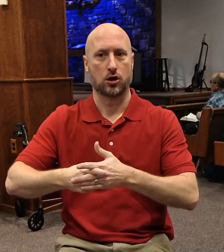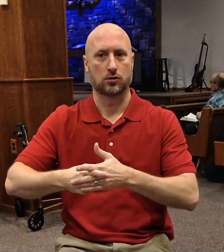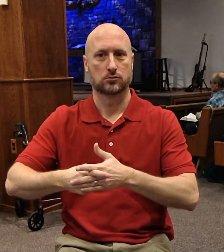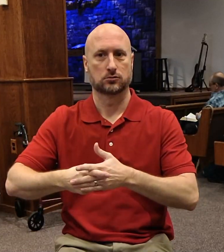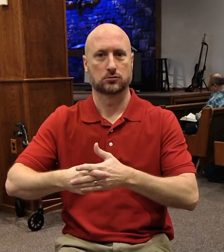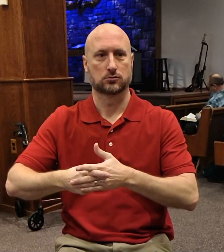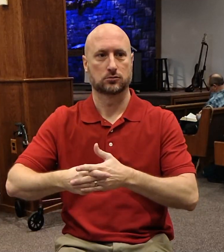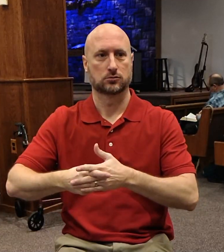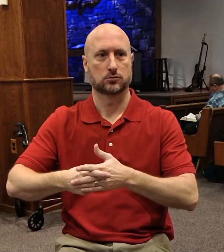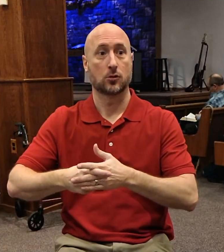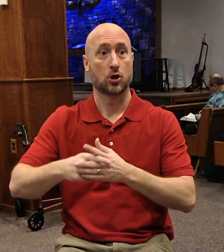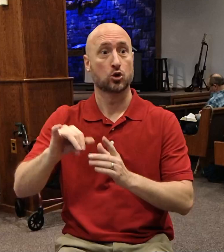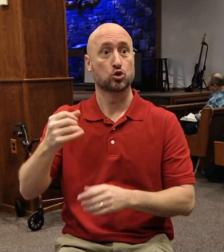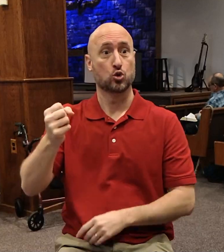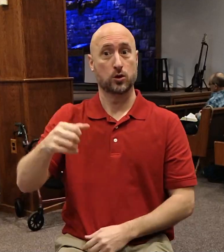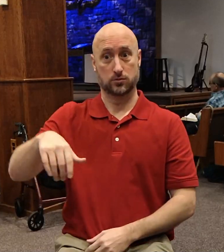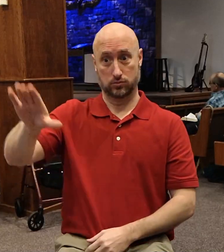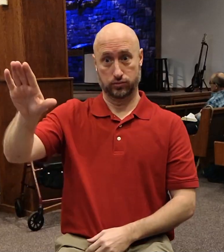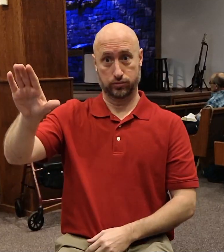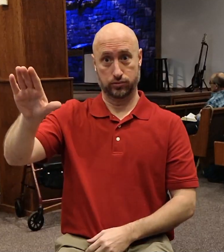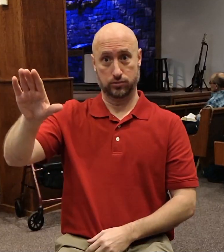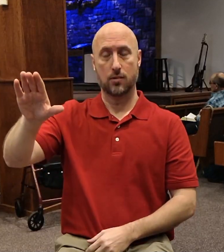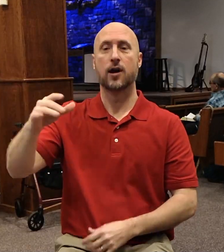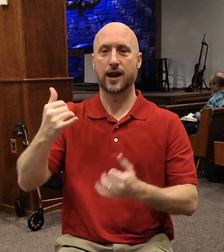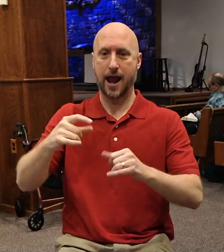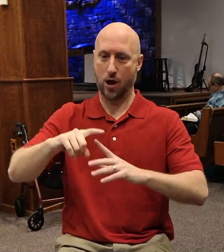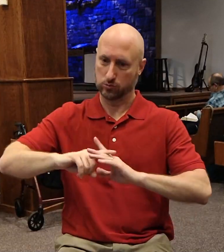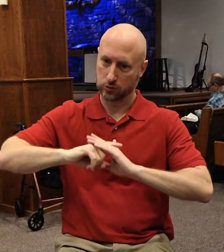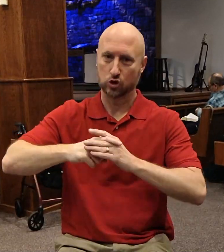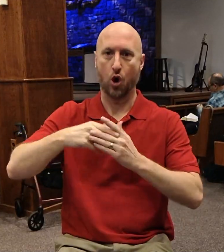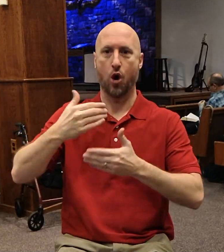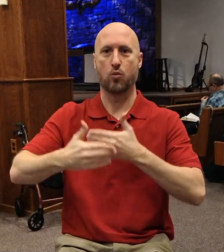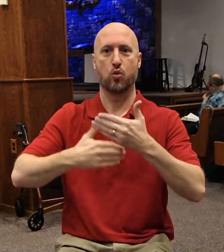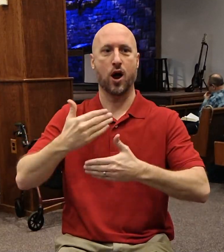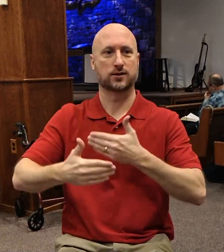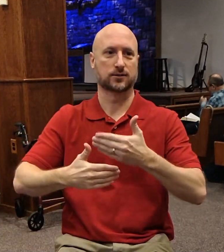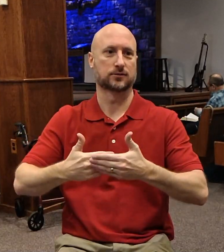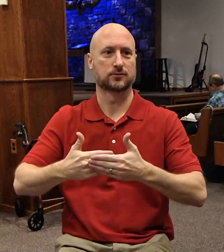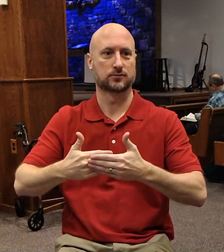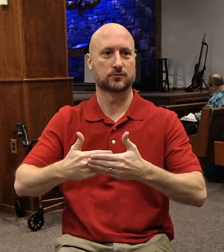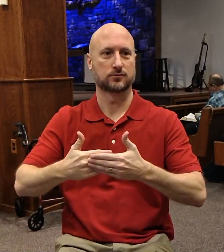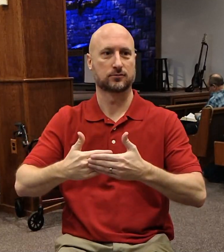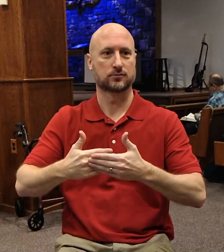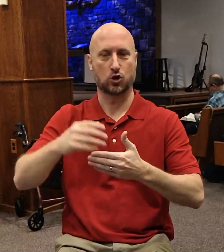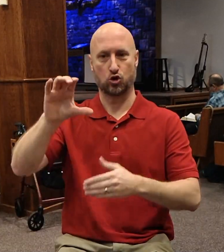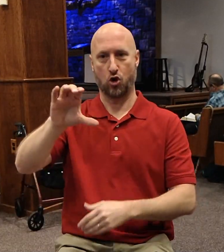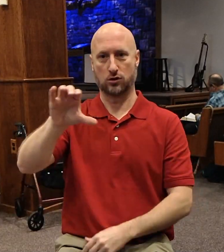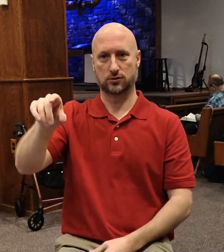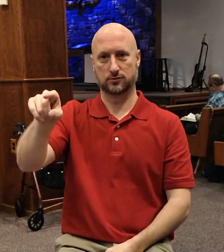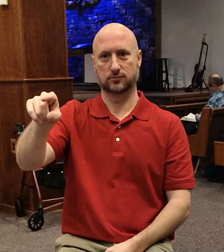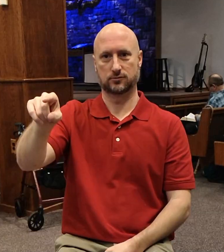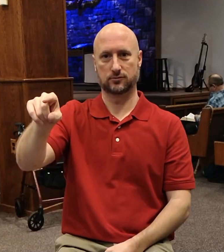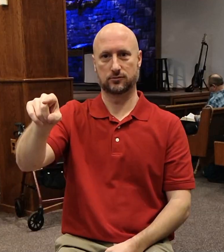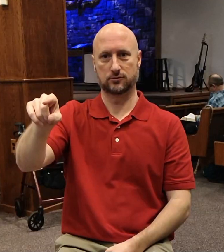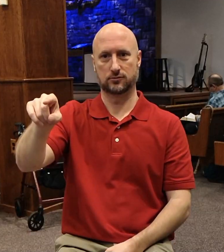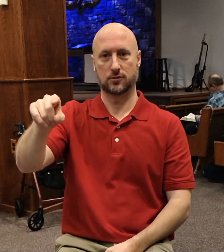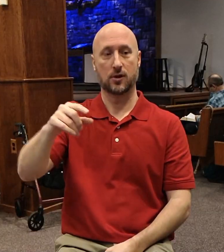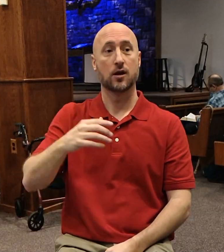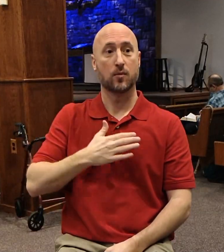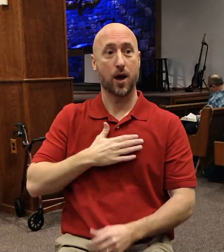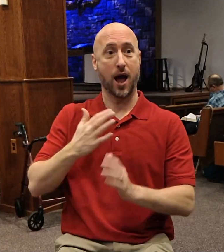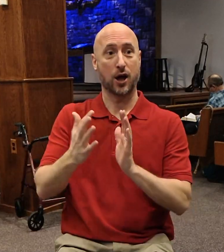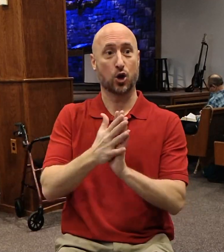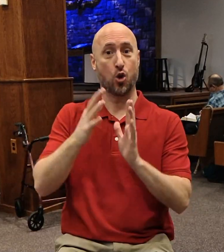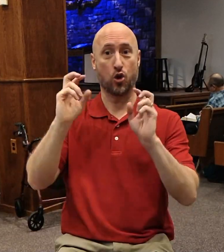that word is, the wheels have begun to turn. His glory is now coming to the fore. The